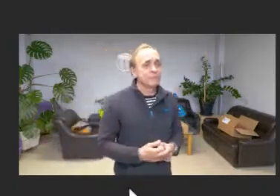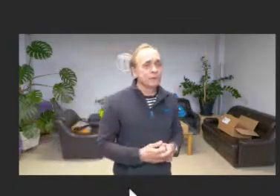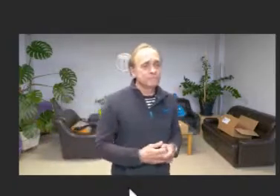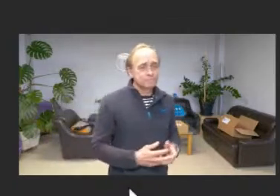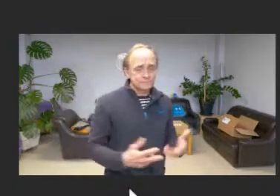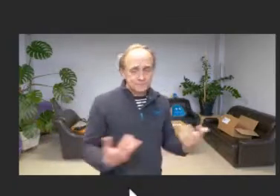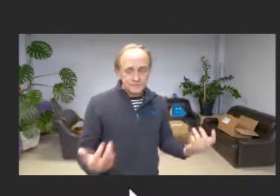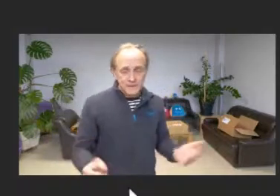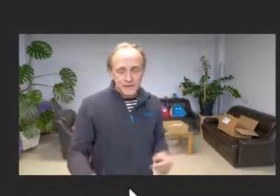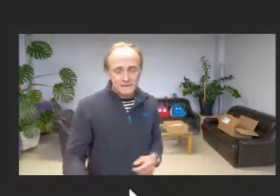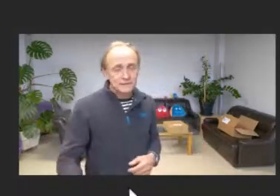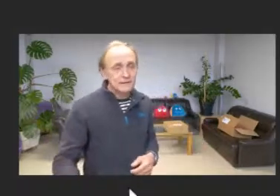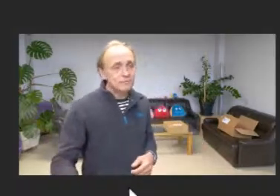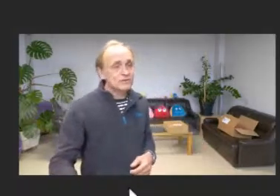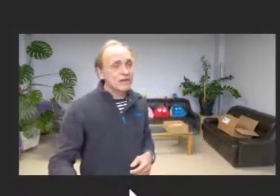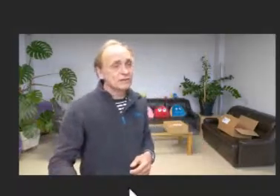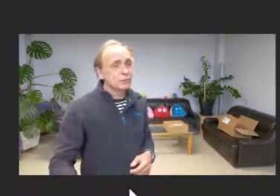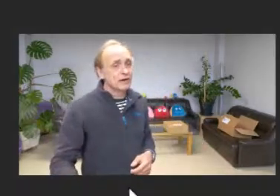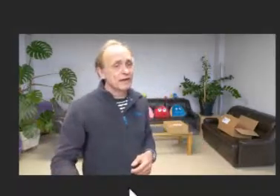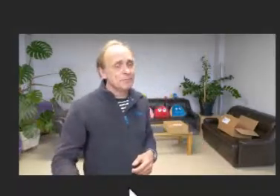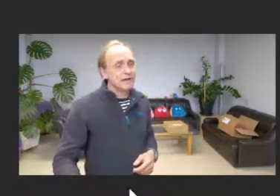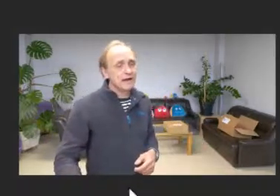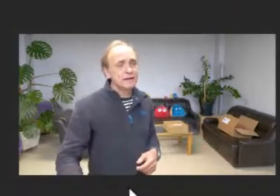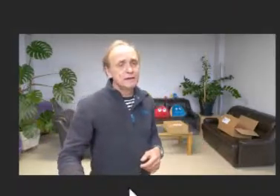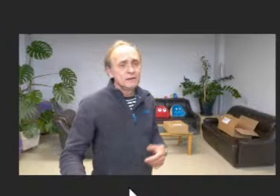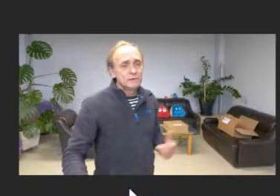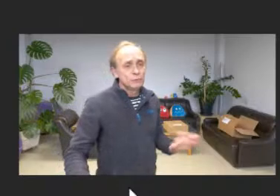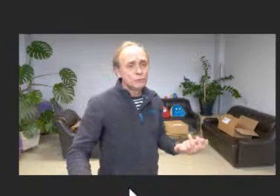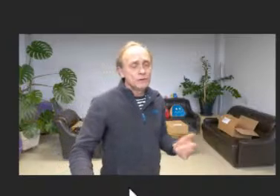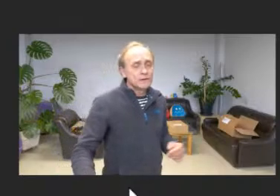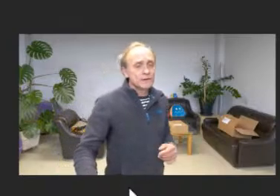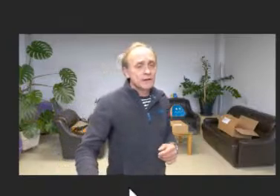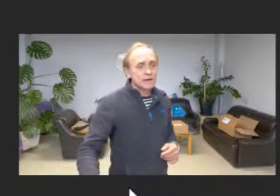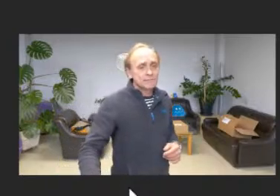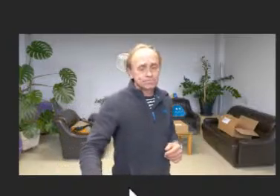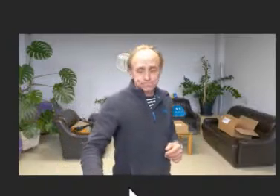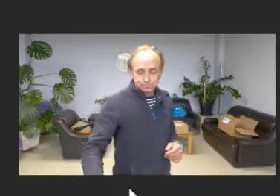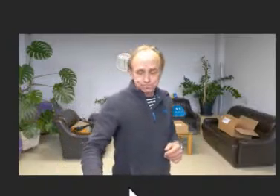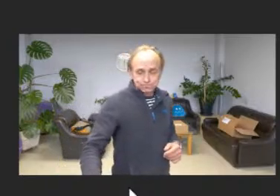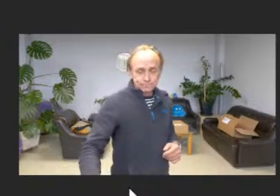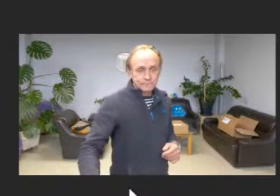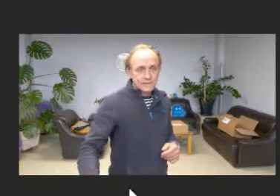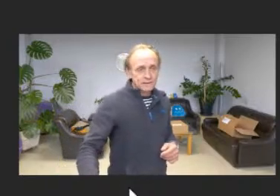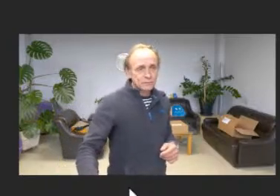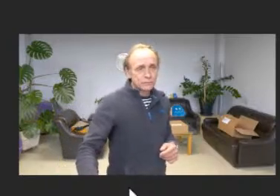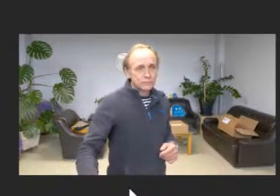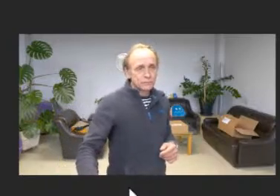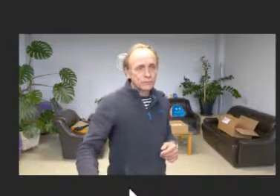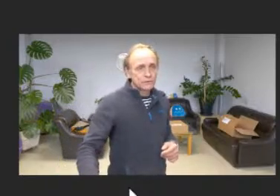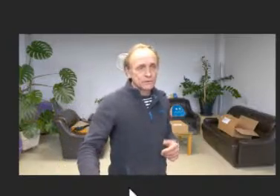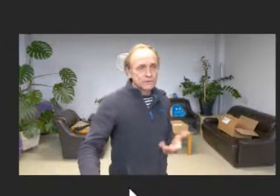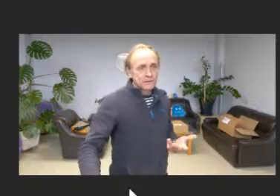prepared before, and the Teams Chat API to